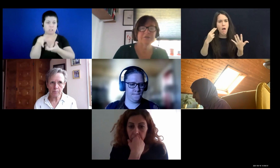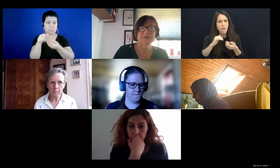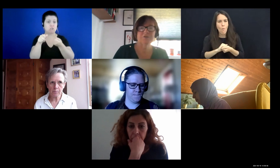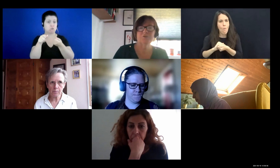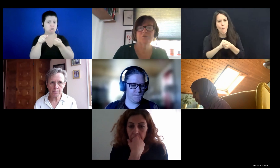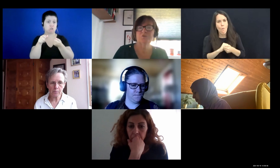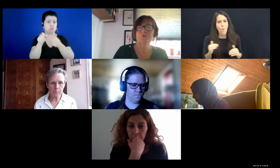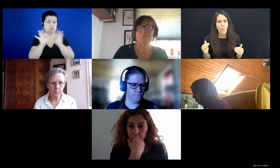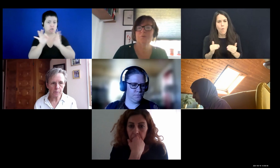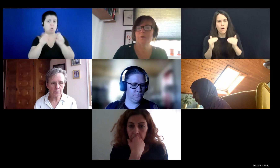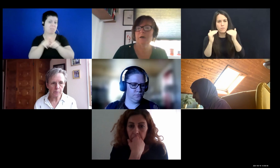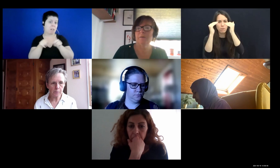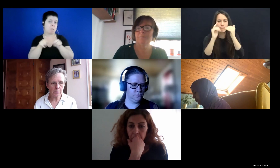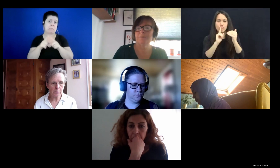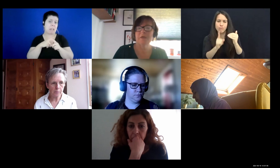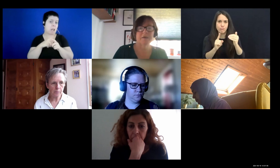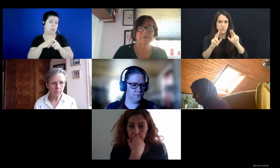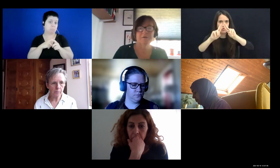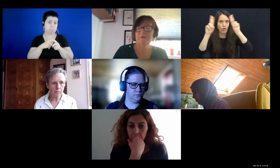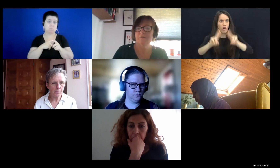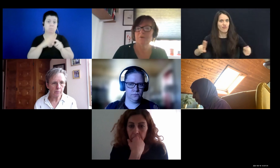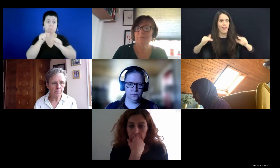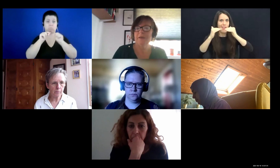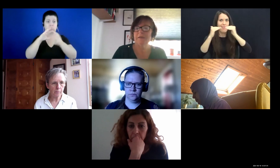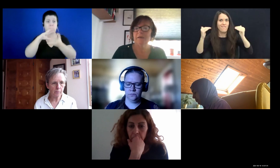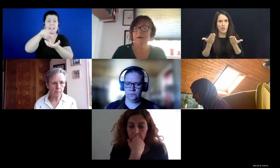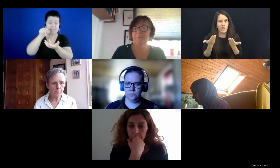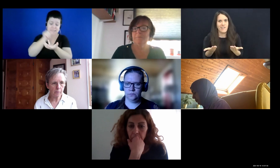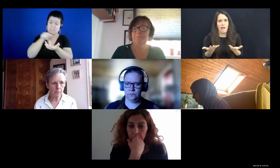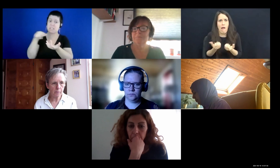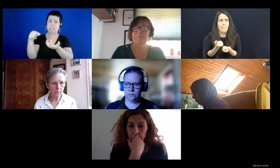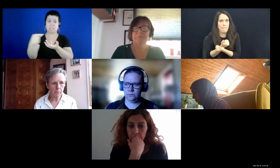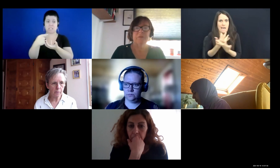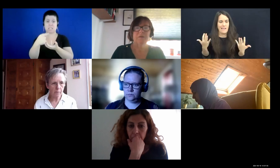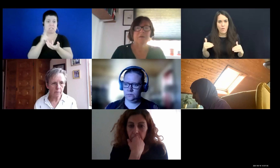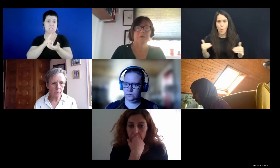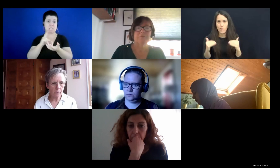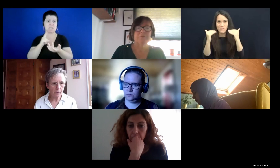very international group here from many